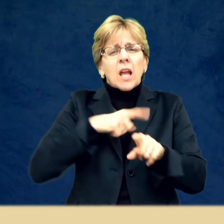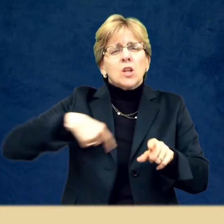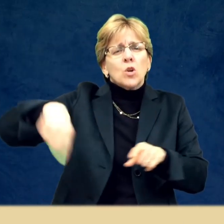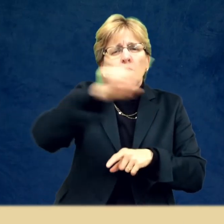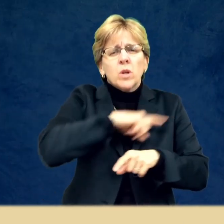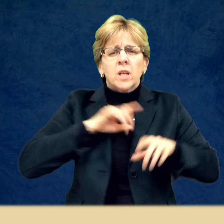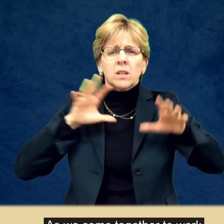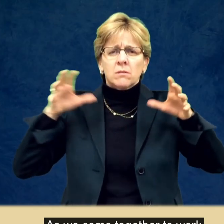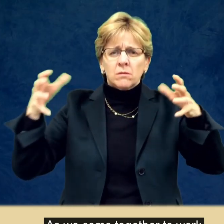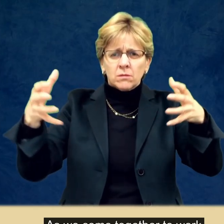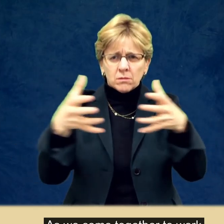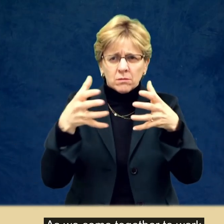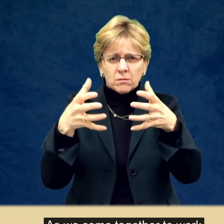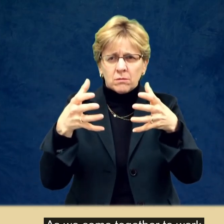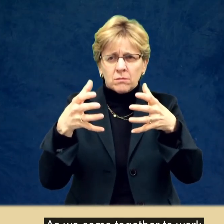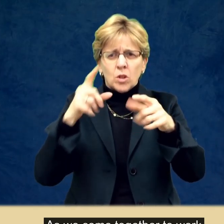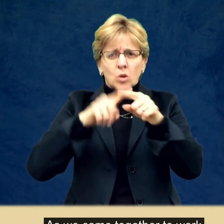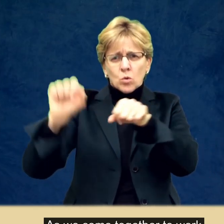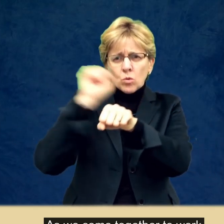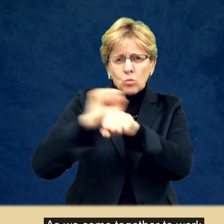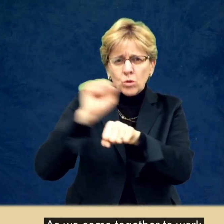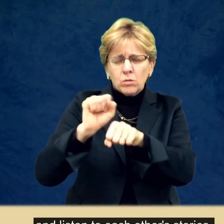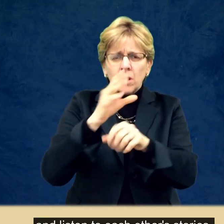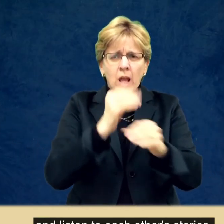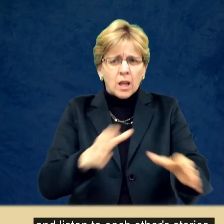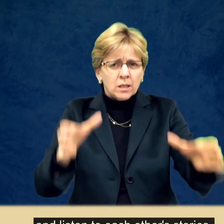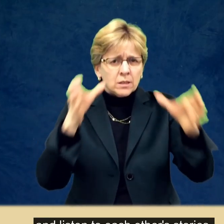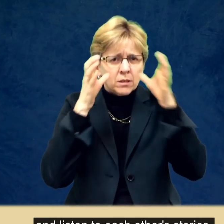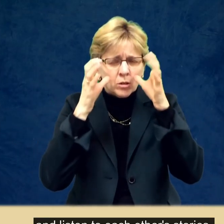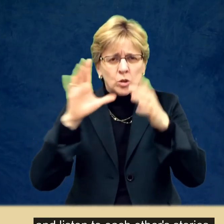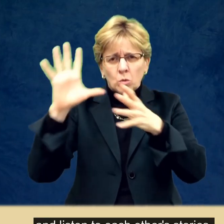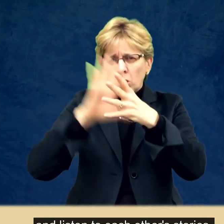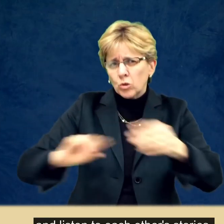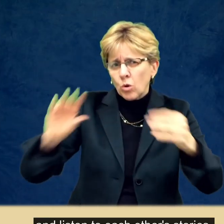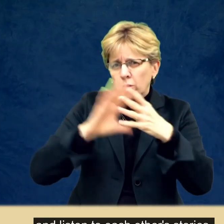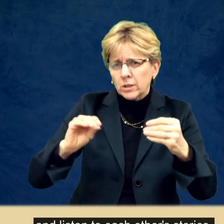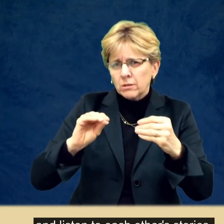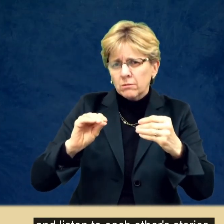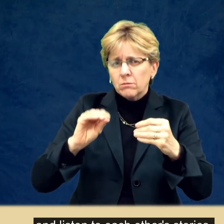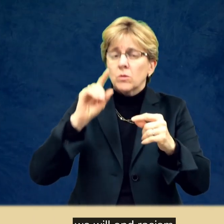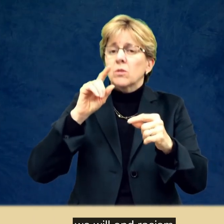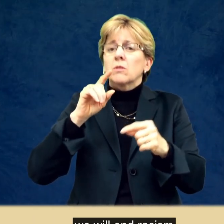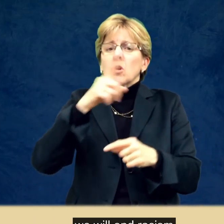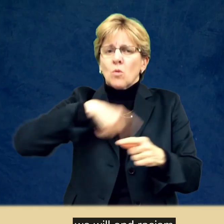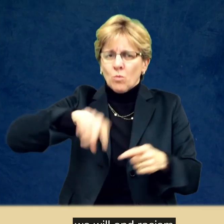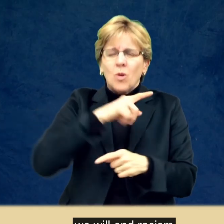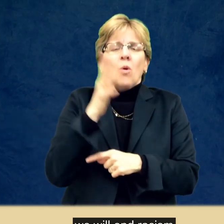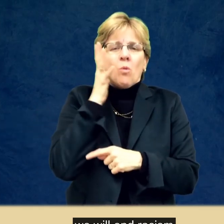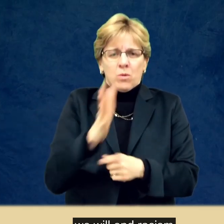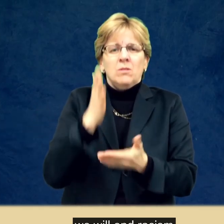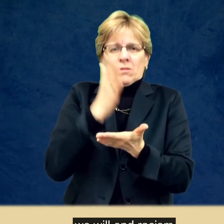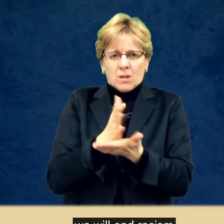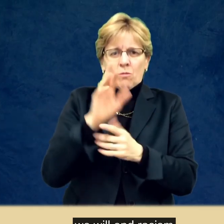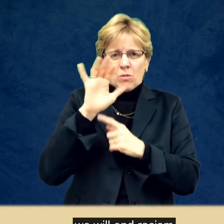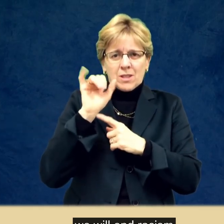As we come together to work and listen to each other's stories, we will end